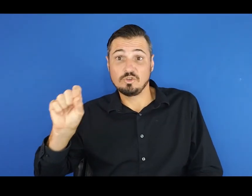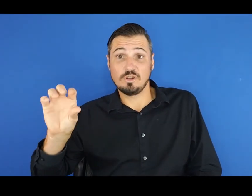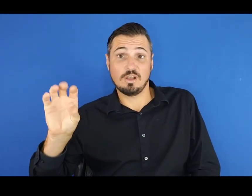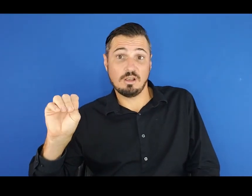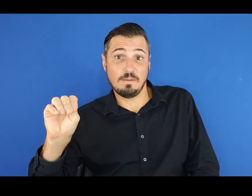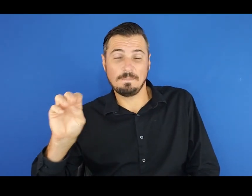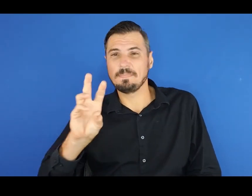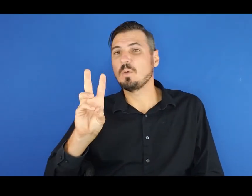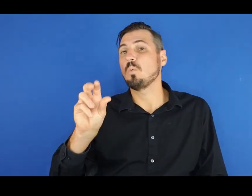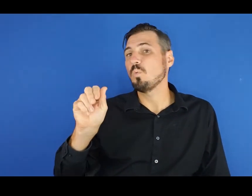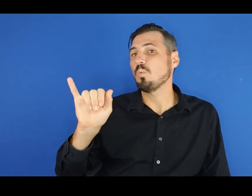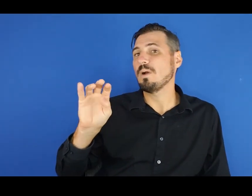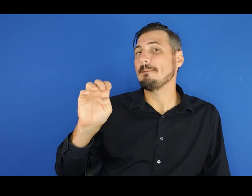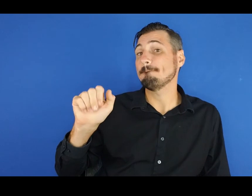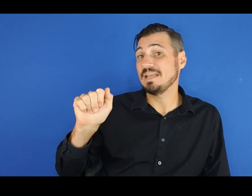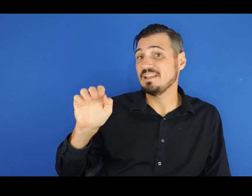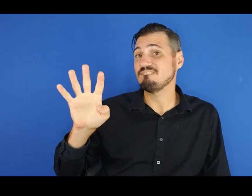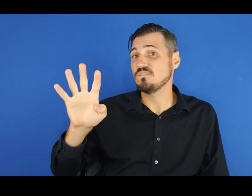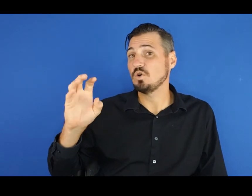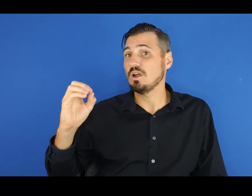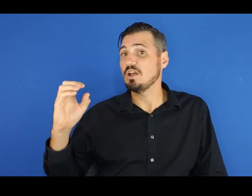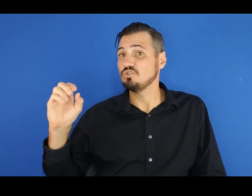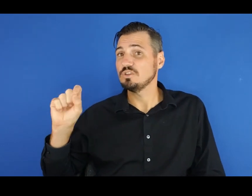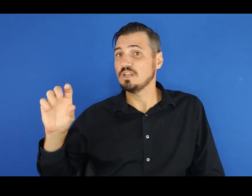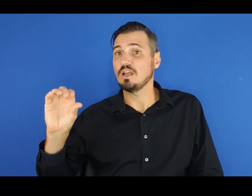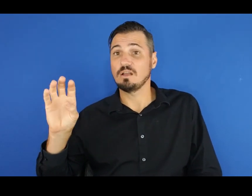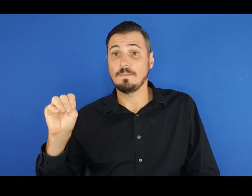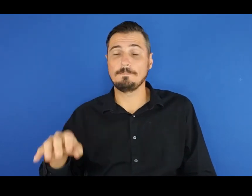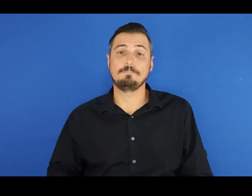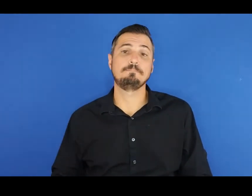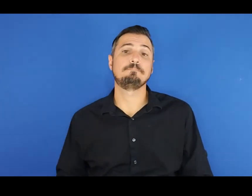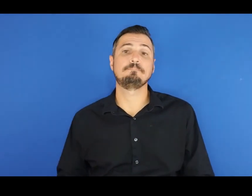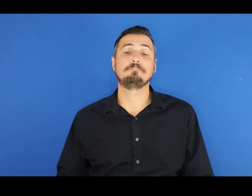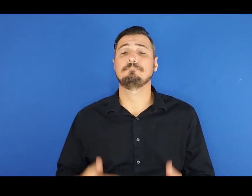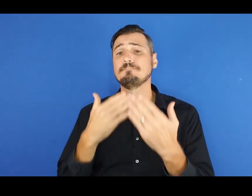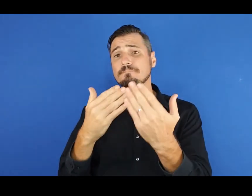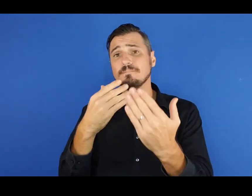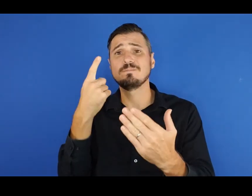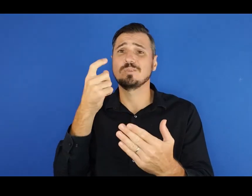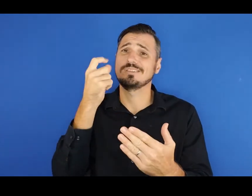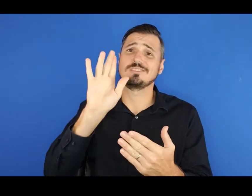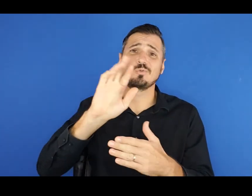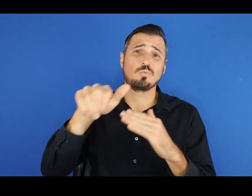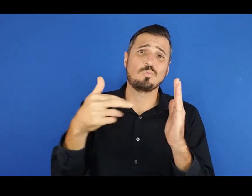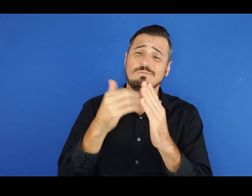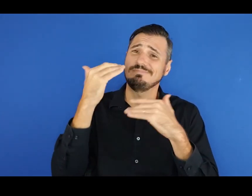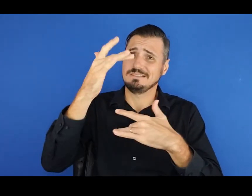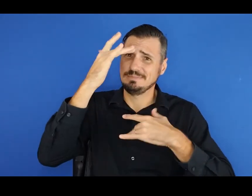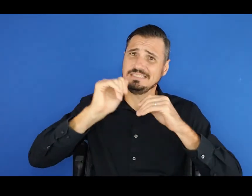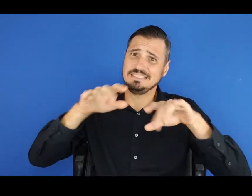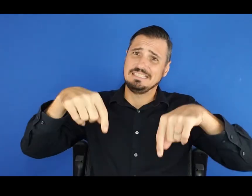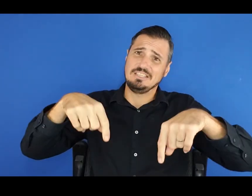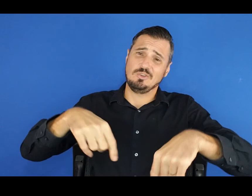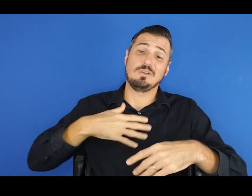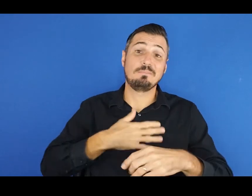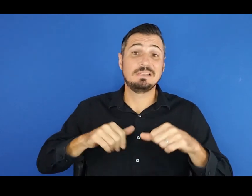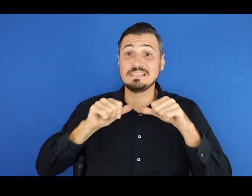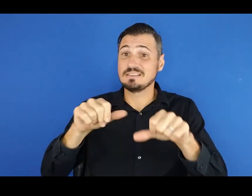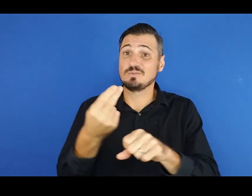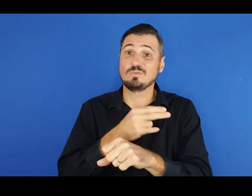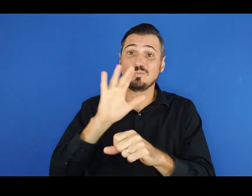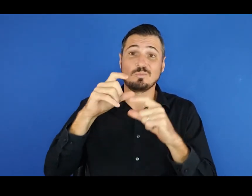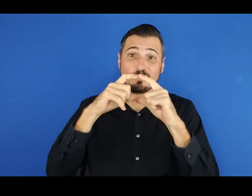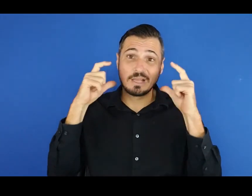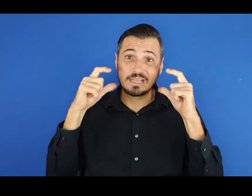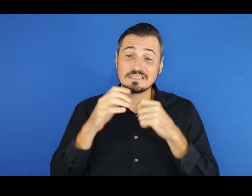Mahalo for understanding the role you play in mitigating the spread of COVID-19 on our island. Please continue to wear your